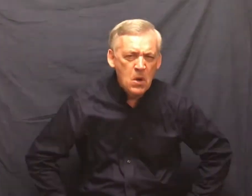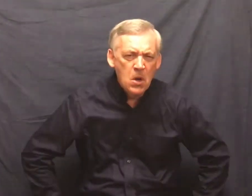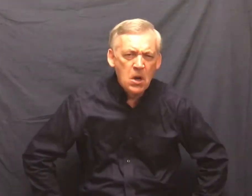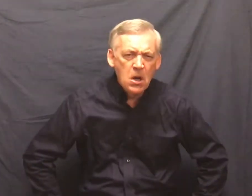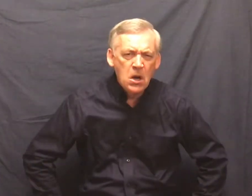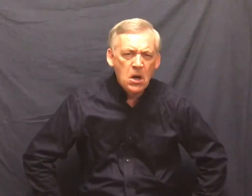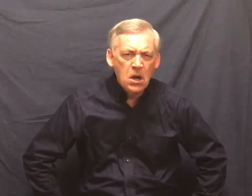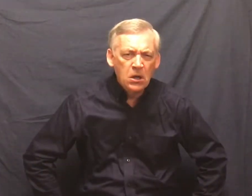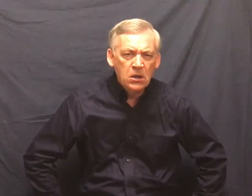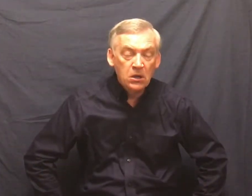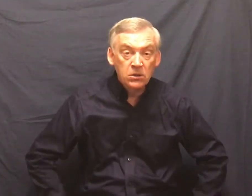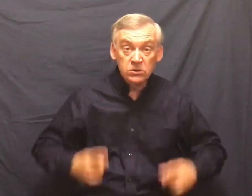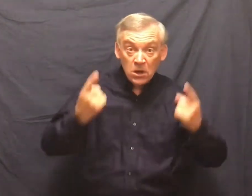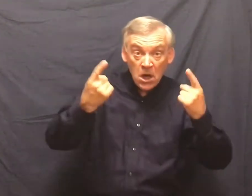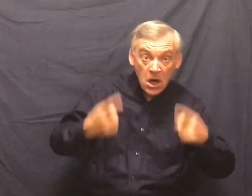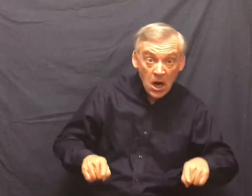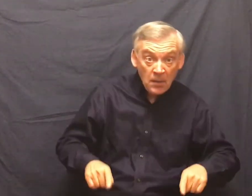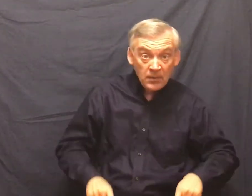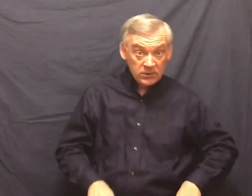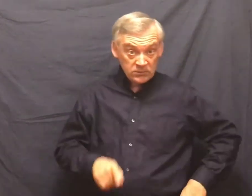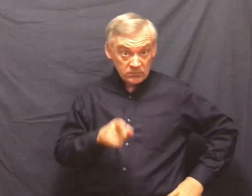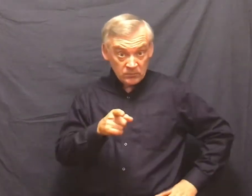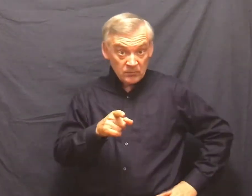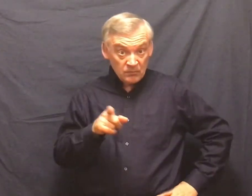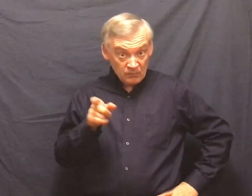When he got a piece of pie, you always got half or more'n half.